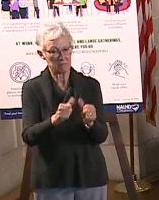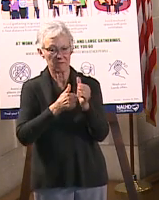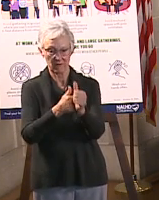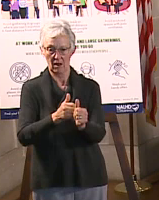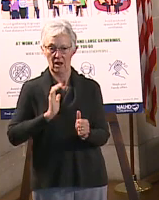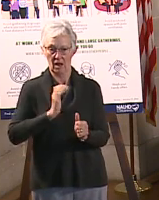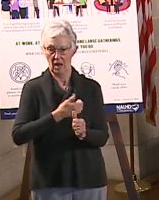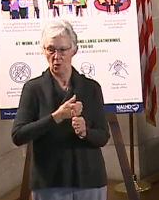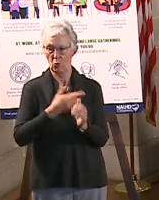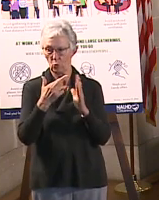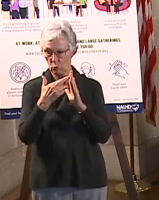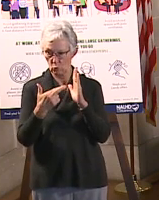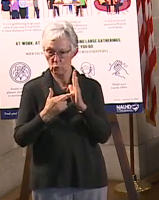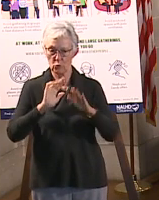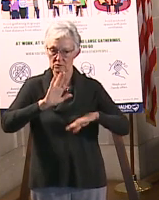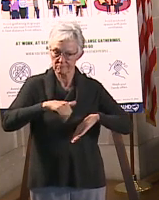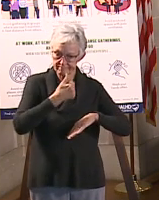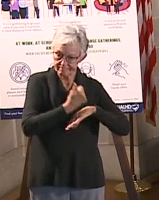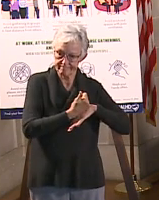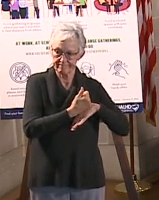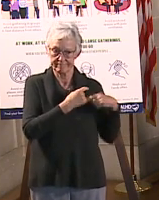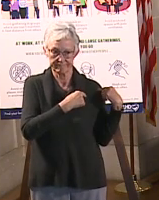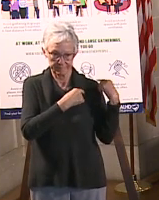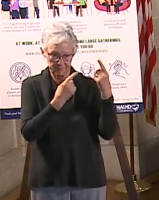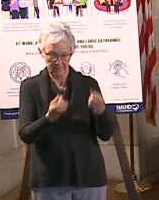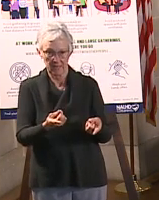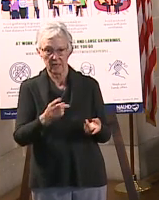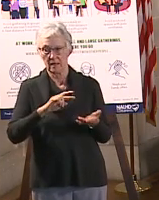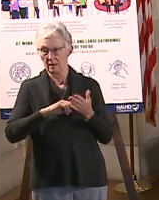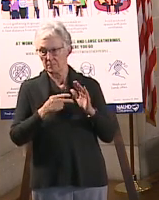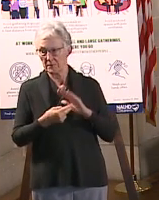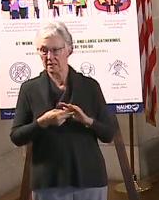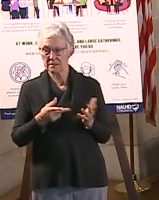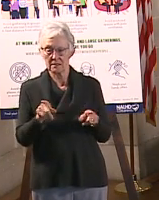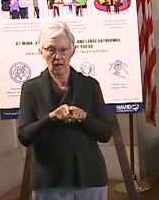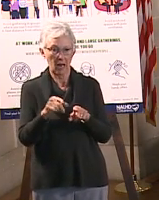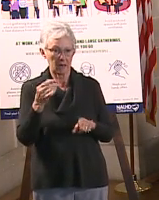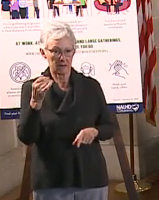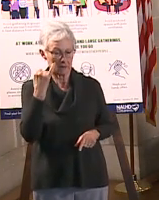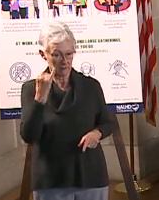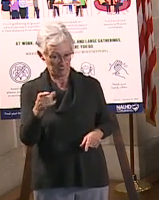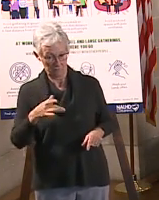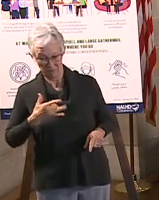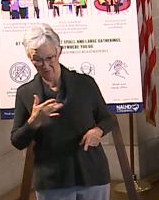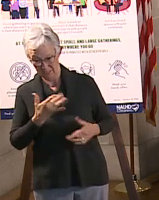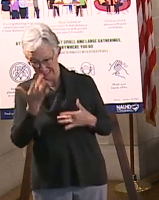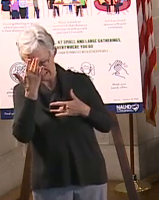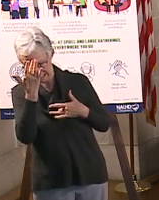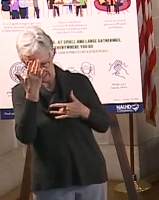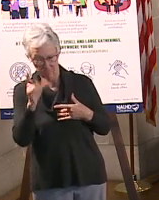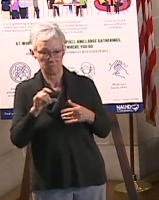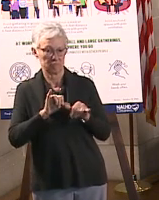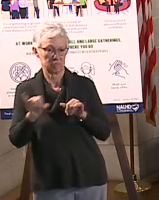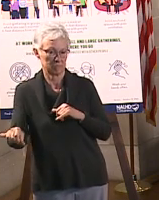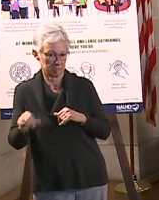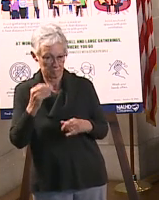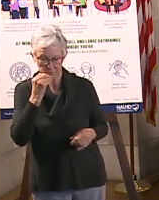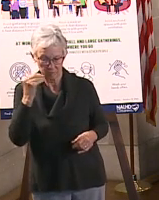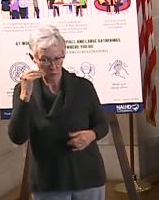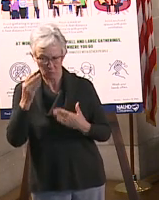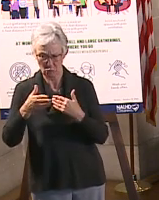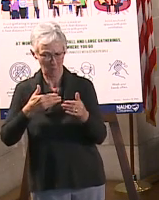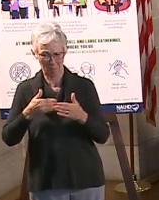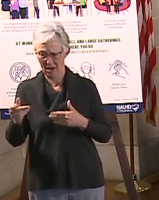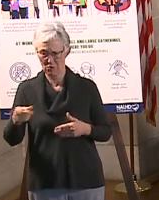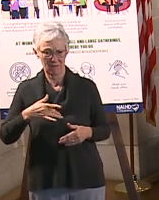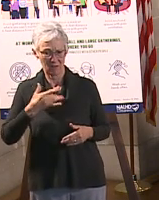tools that we've given them to be able to slow down the spread. That means that, when you're sick, stay home, no matter why you're sick. You can